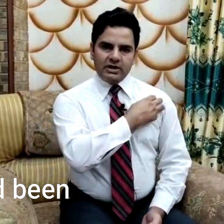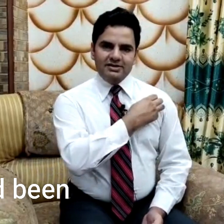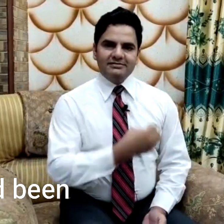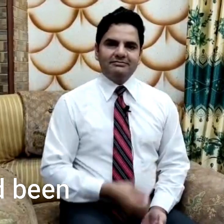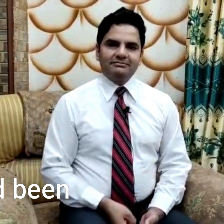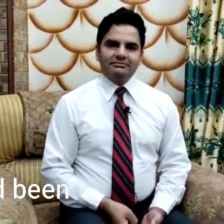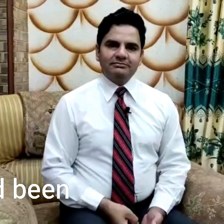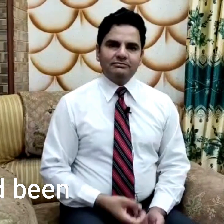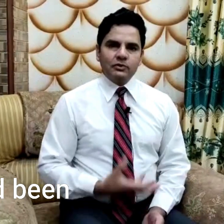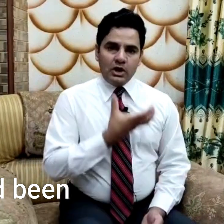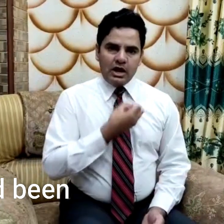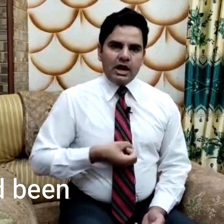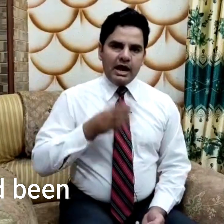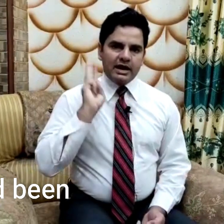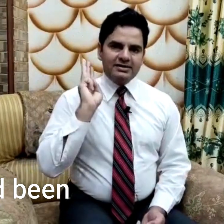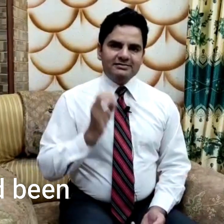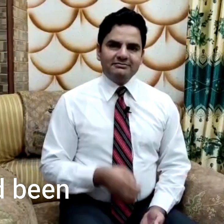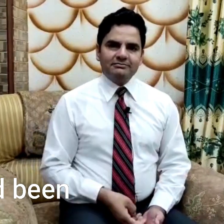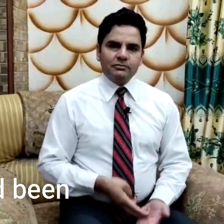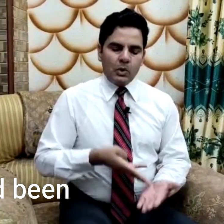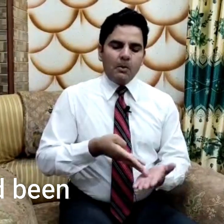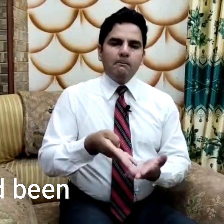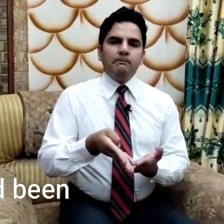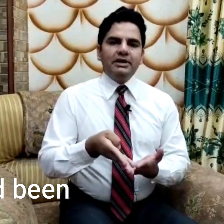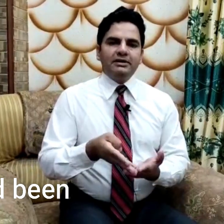we had been,